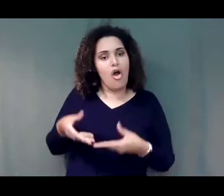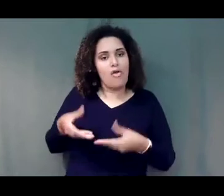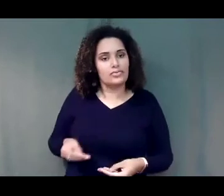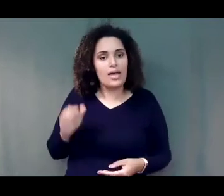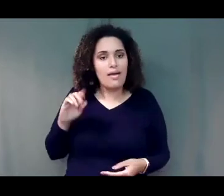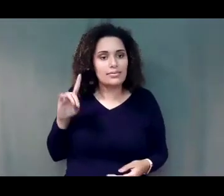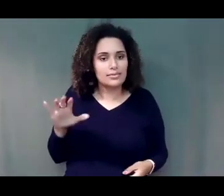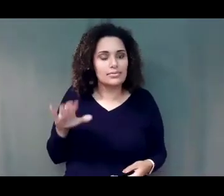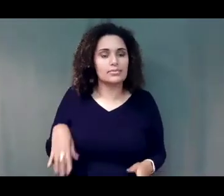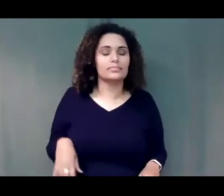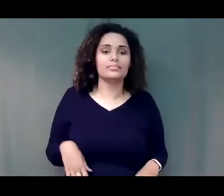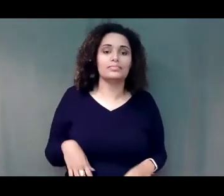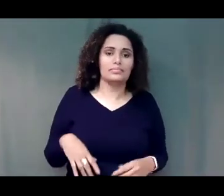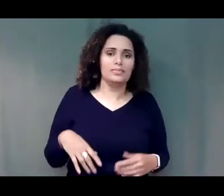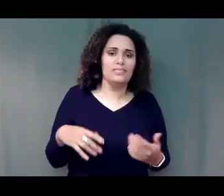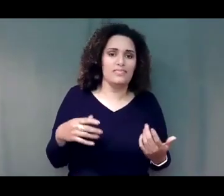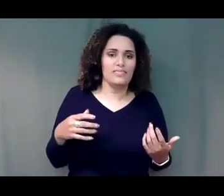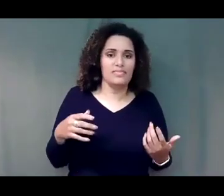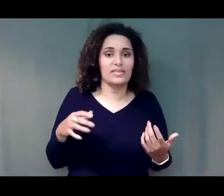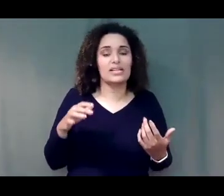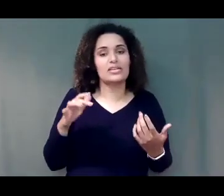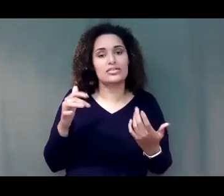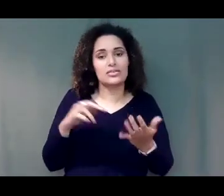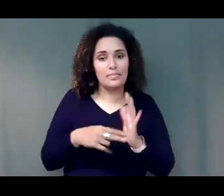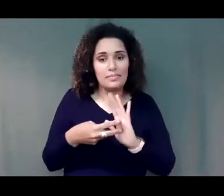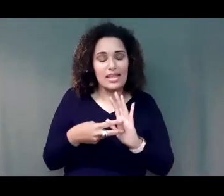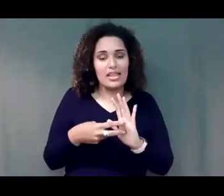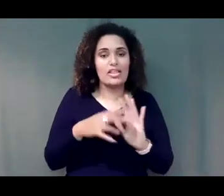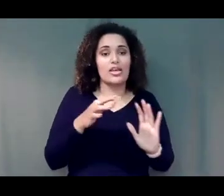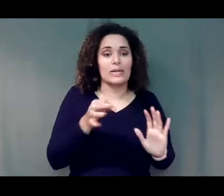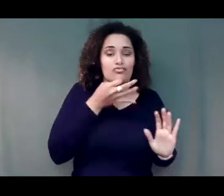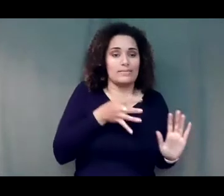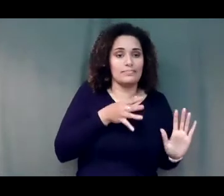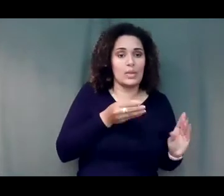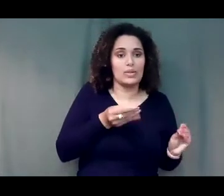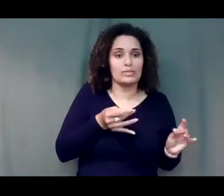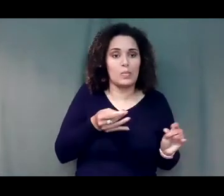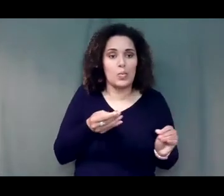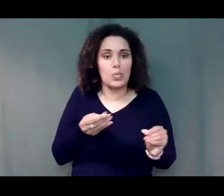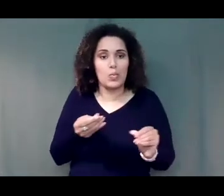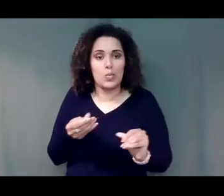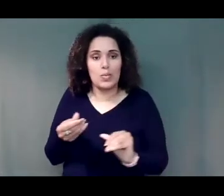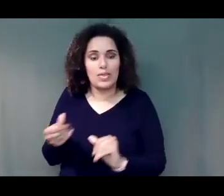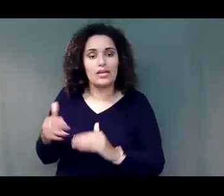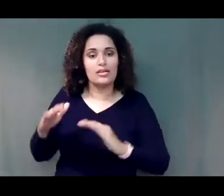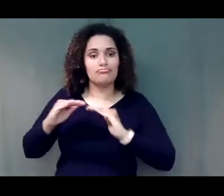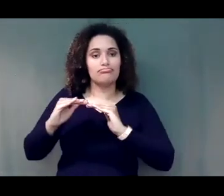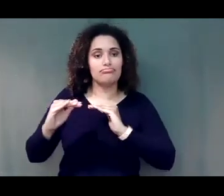acid. So it's kind of taking the crispness of the wine and just smoothing it out and softening it out. And